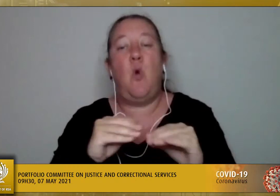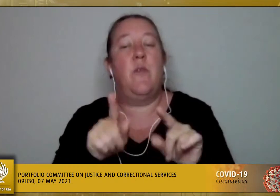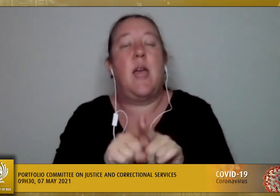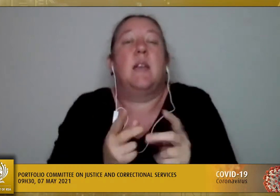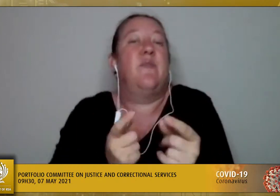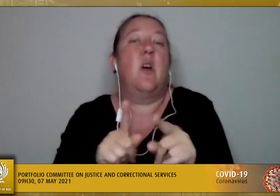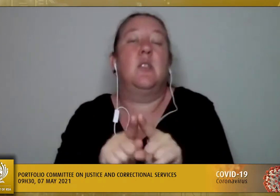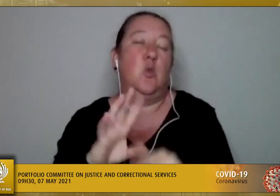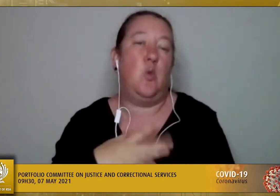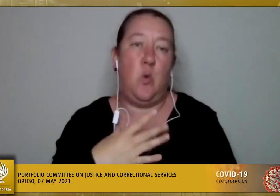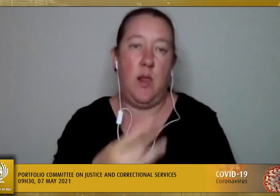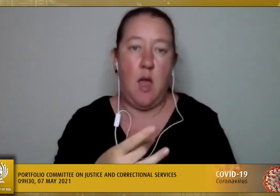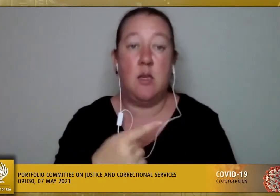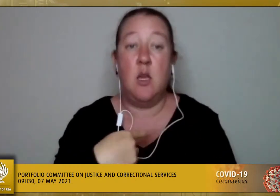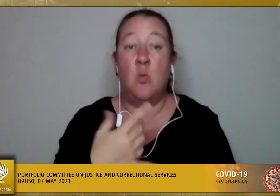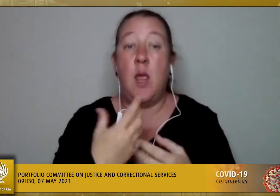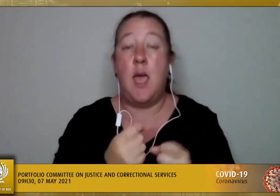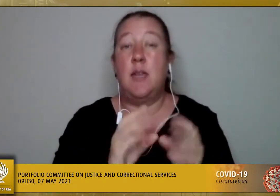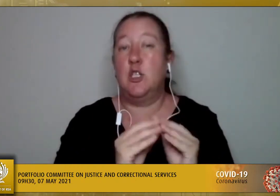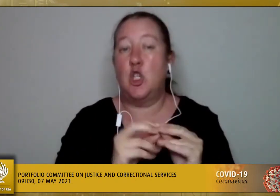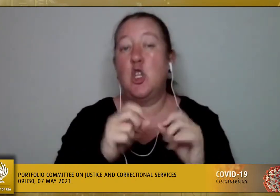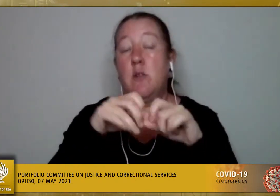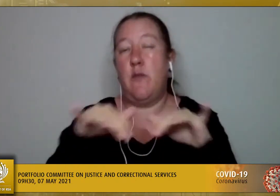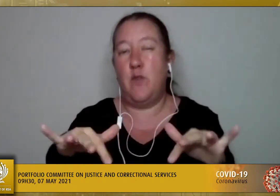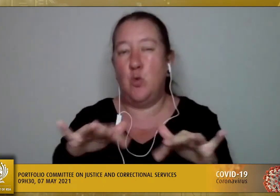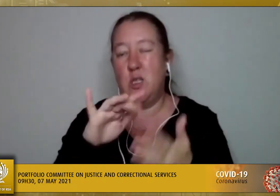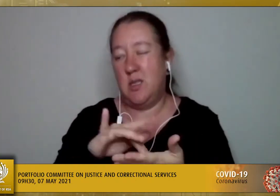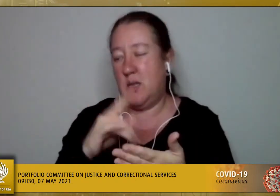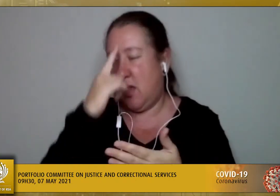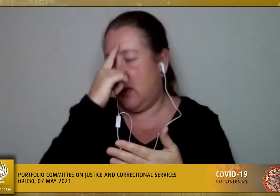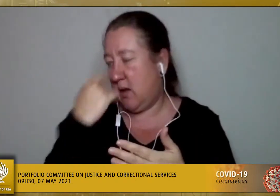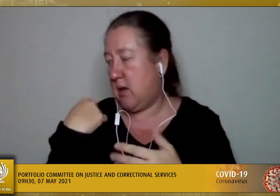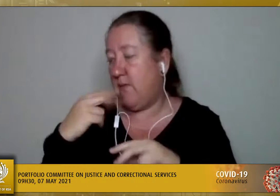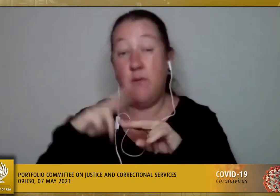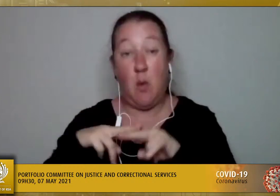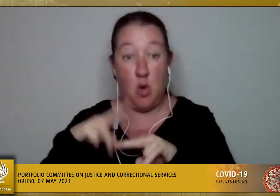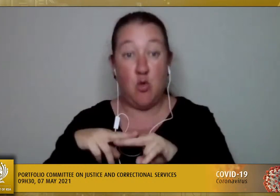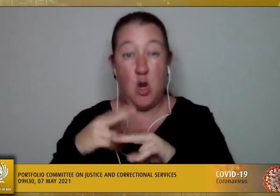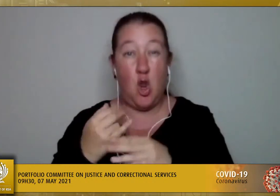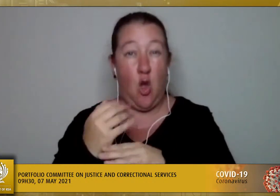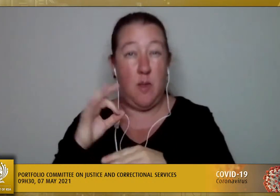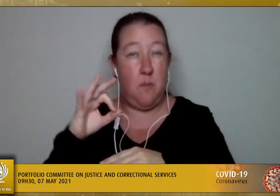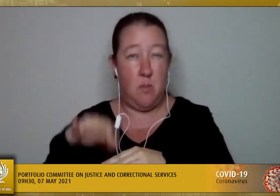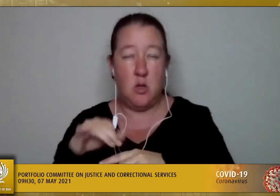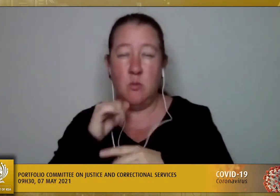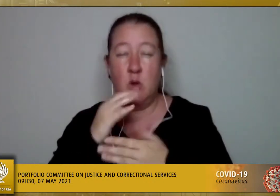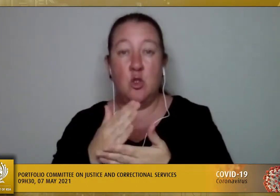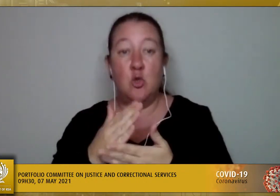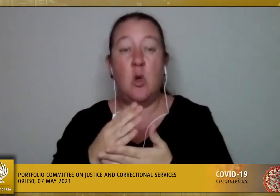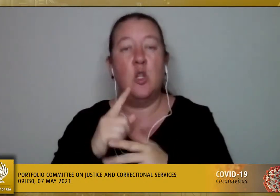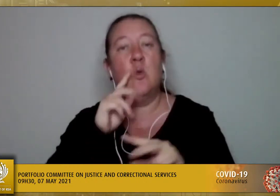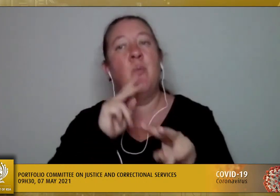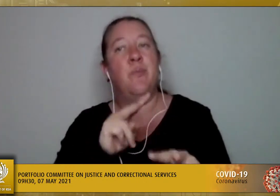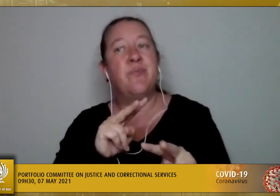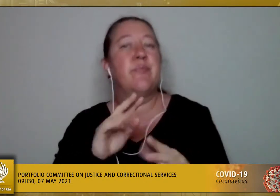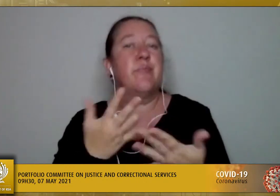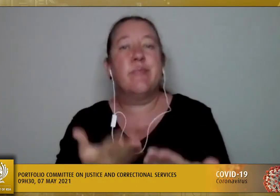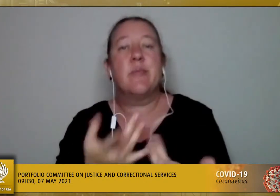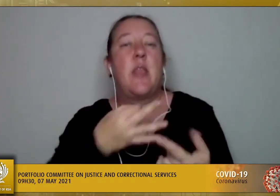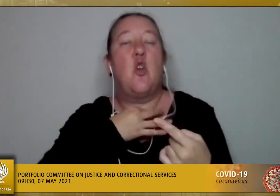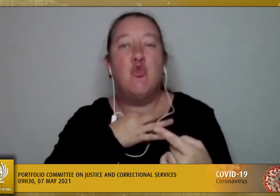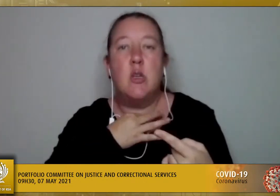would like and we've had a we had a session in the fusion Center just I think it was in February early March I'm not sure to look at what were these